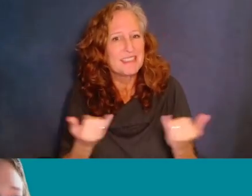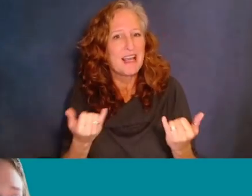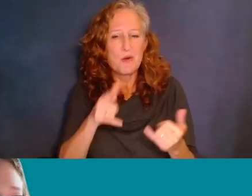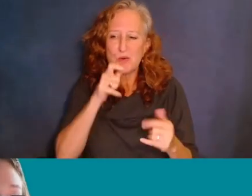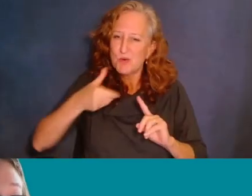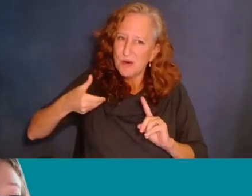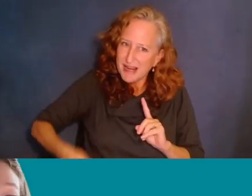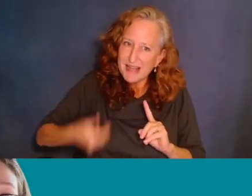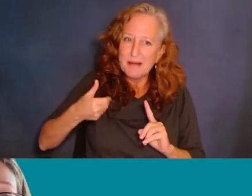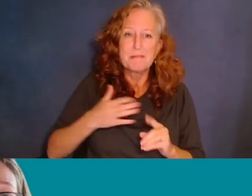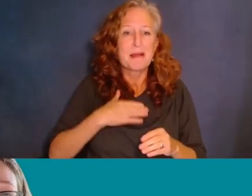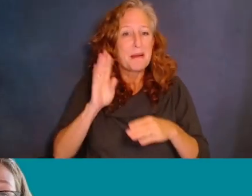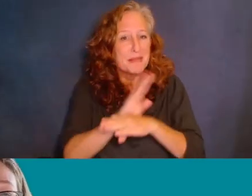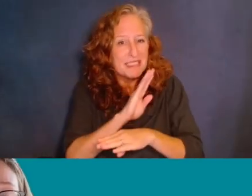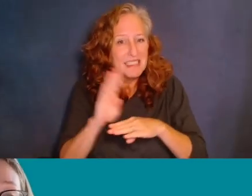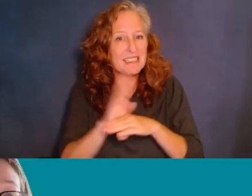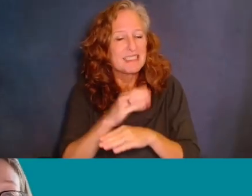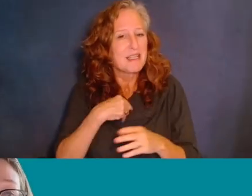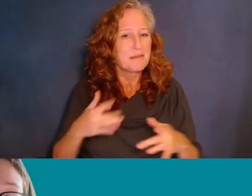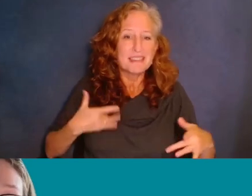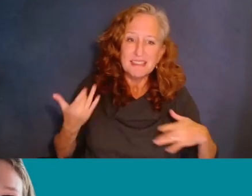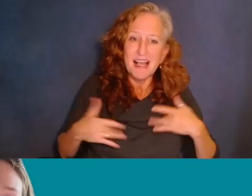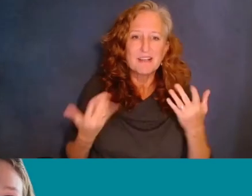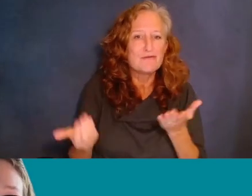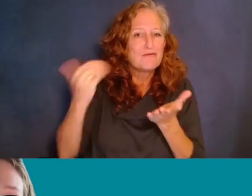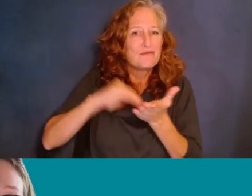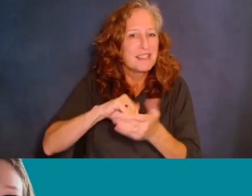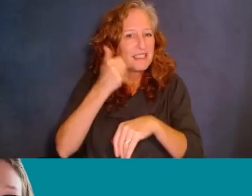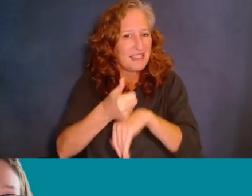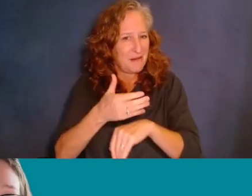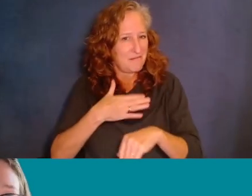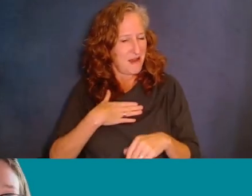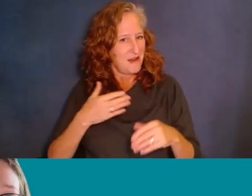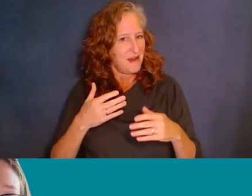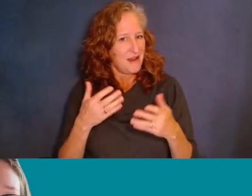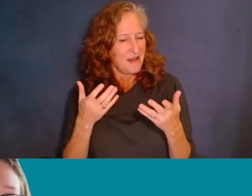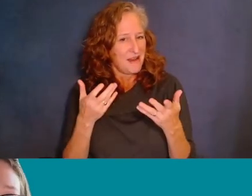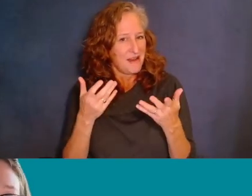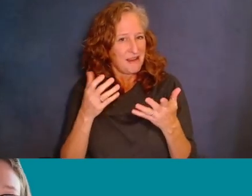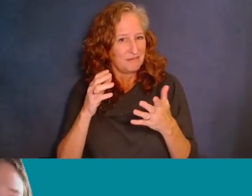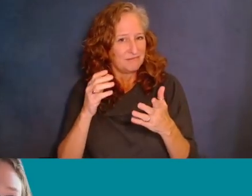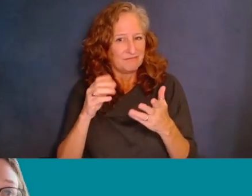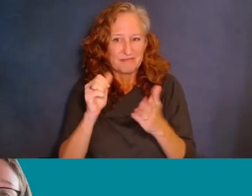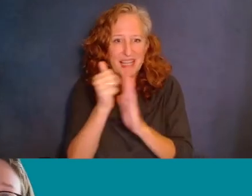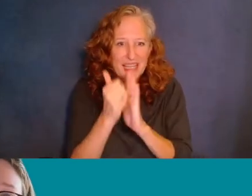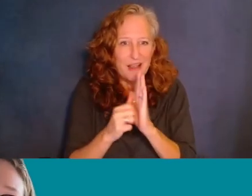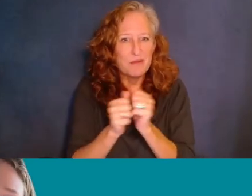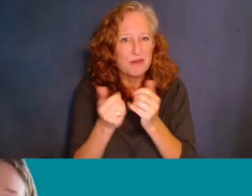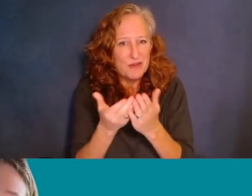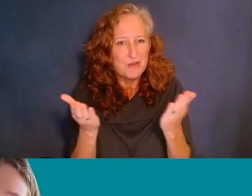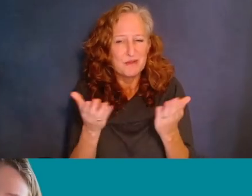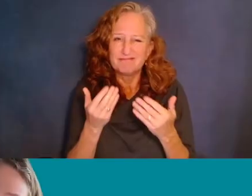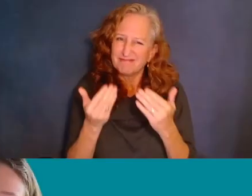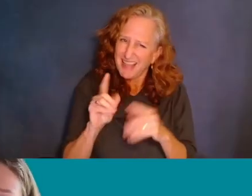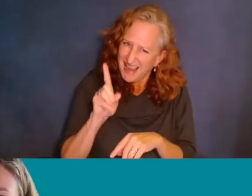you. Ask them what kinds of things are you looking for in terms of content, and that will just allow them to re-engage